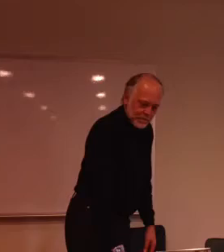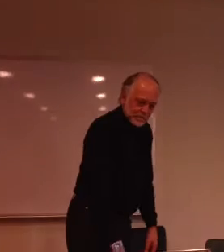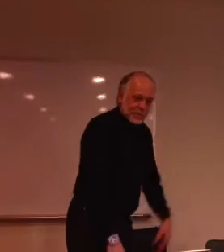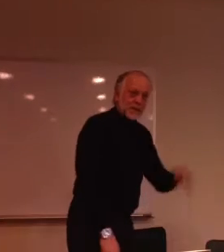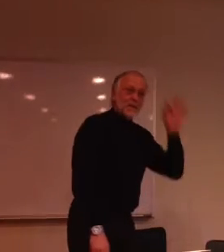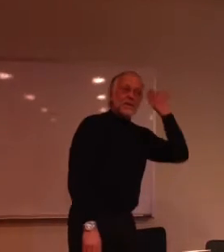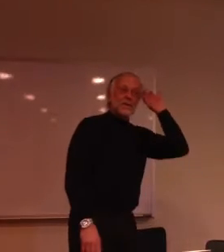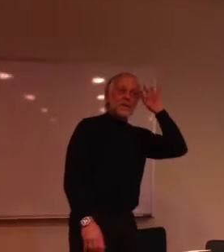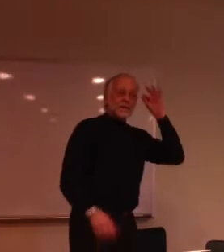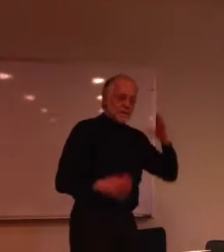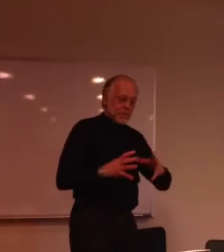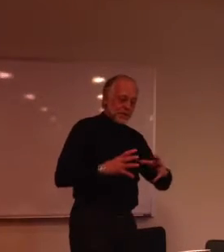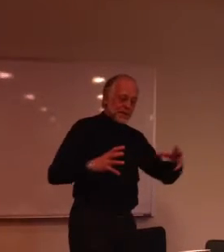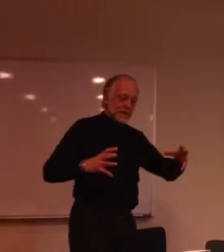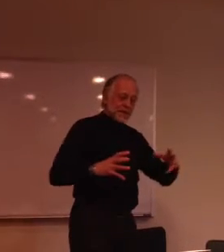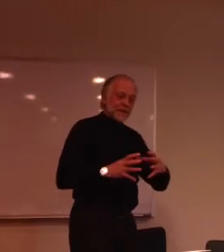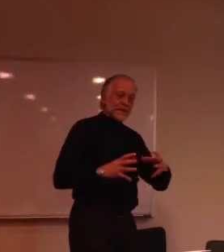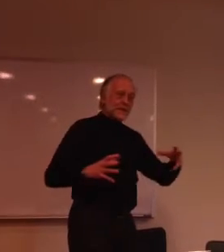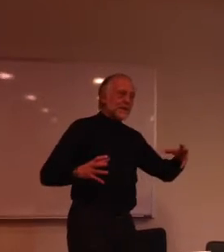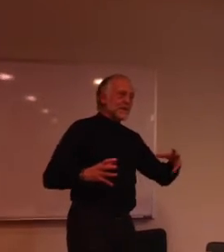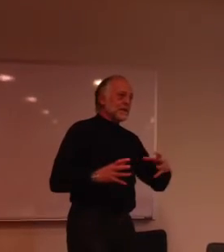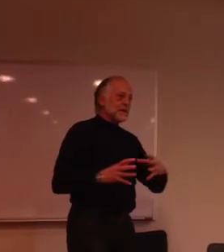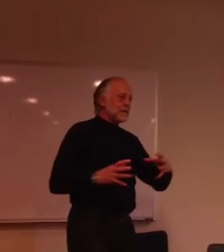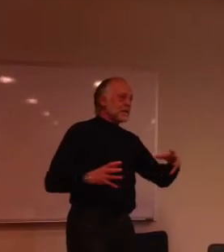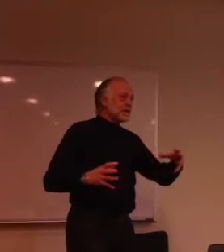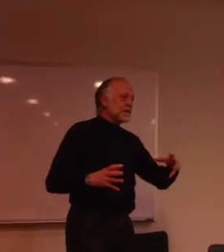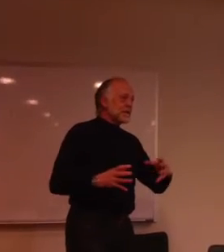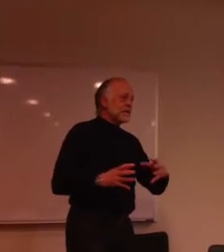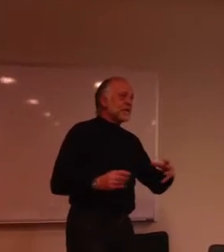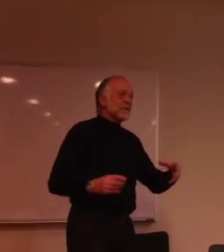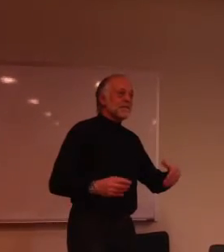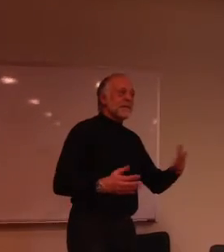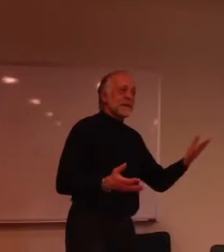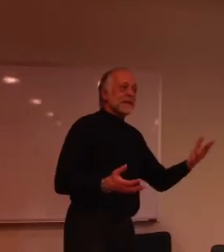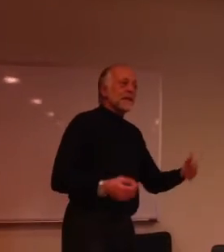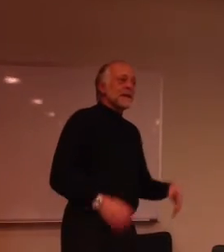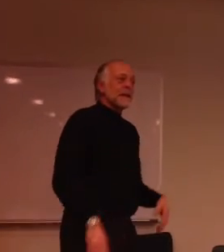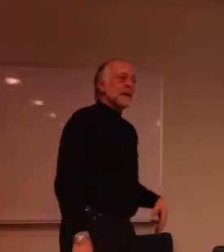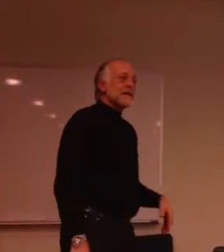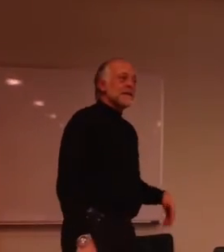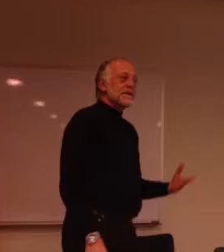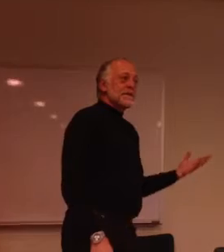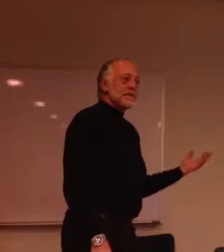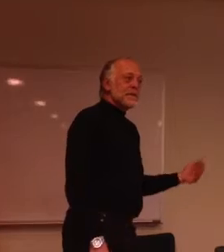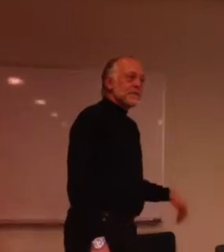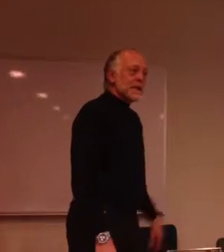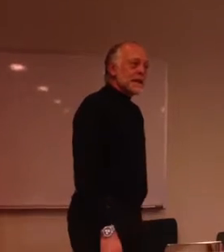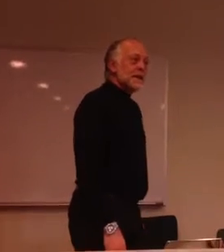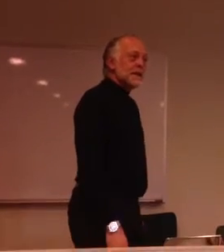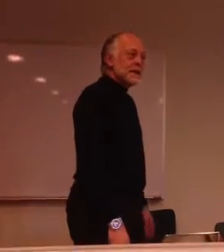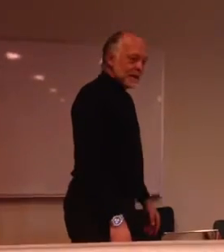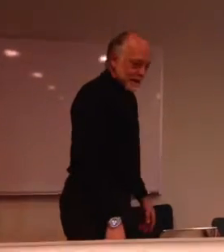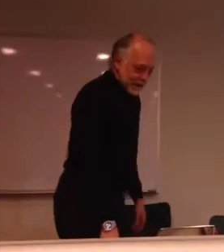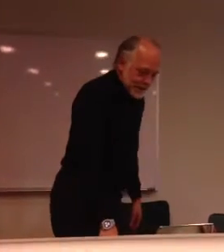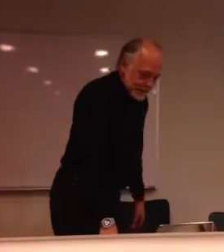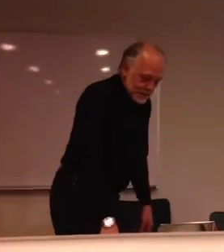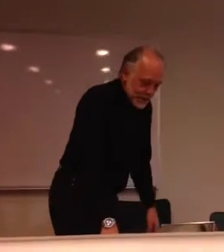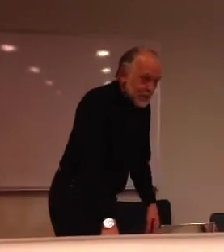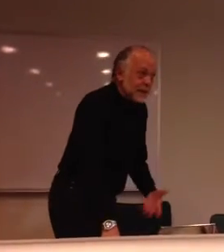So the star is pulsating, so it can be a cephalid, as discovered by a good